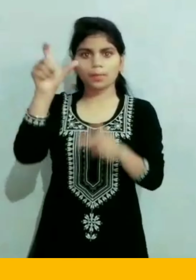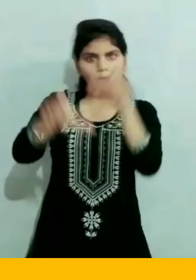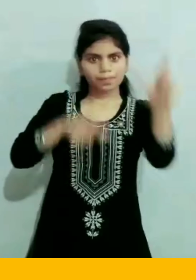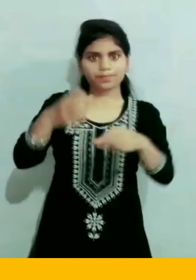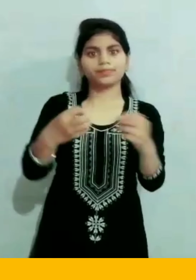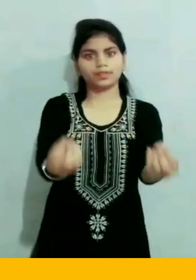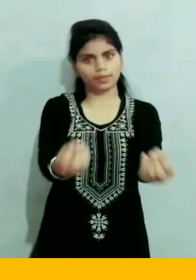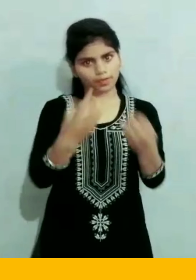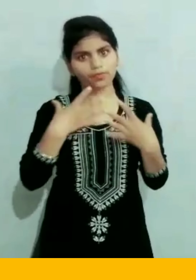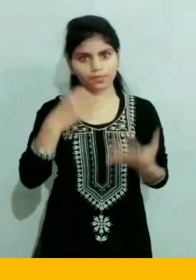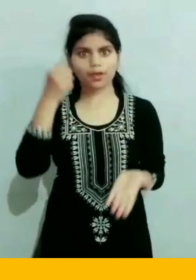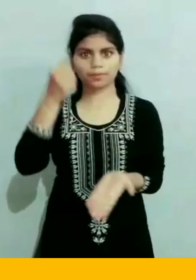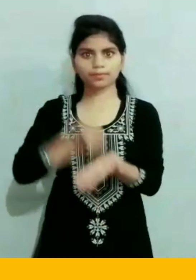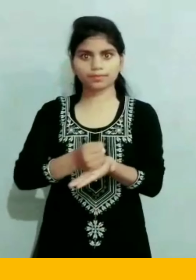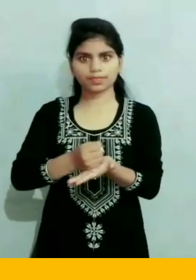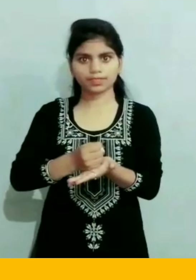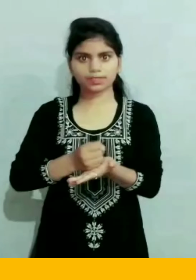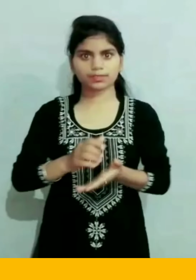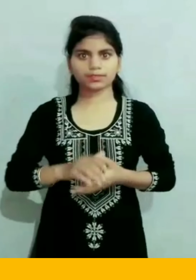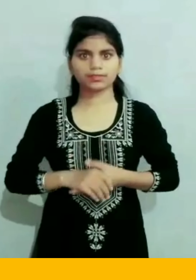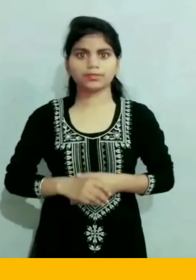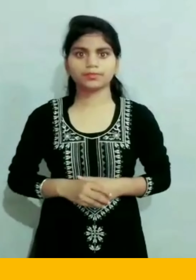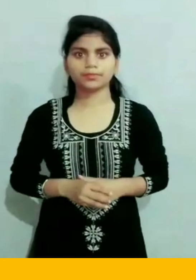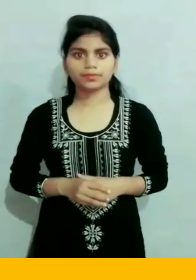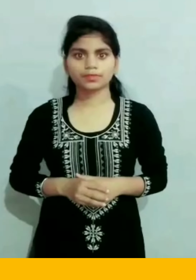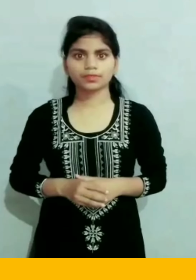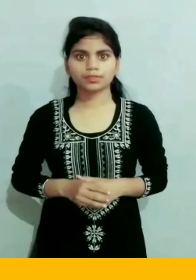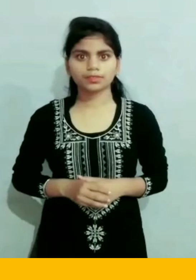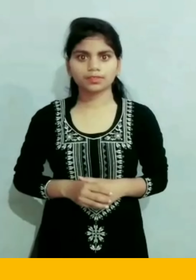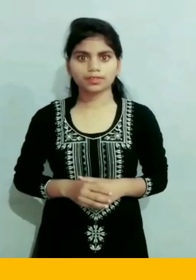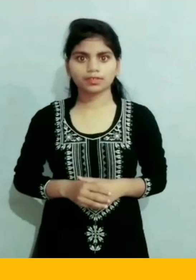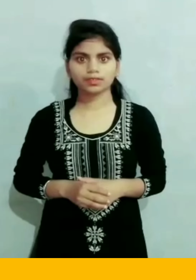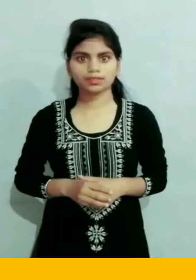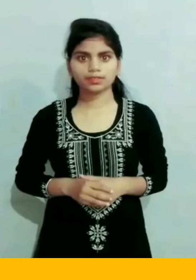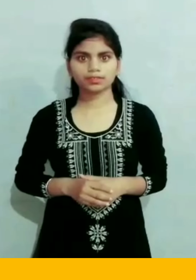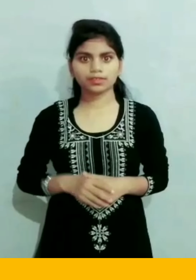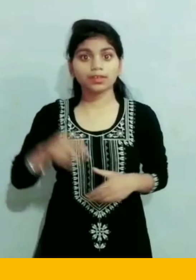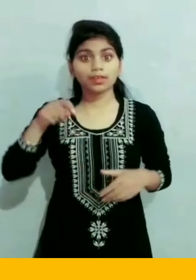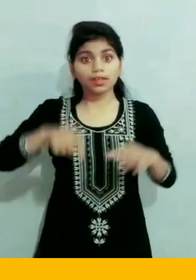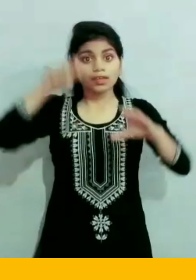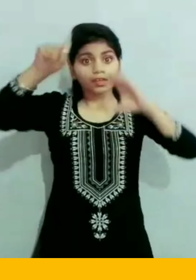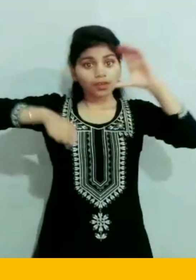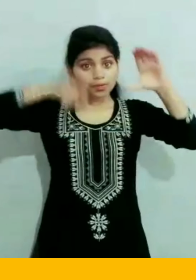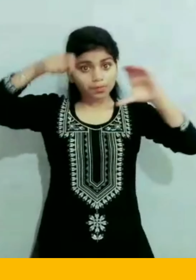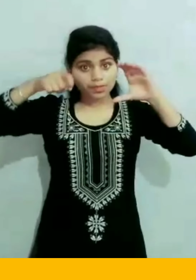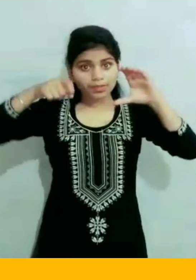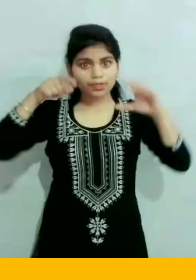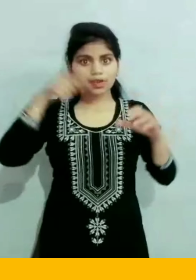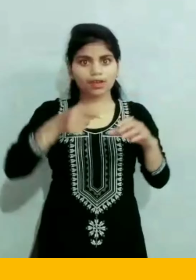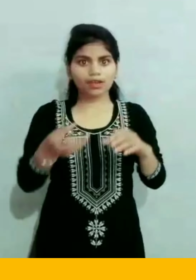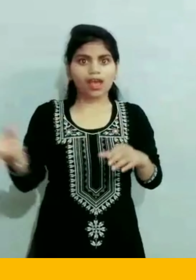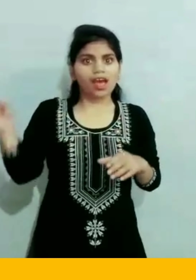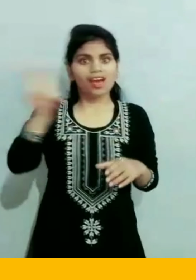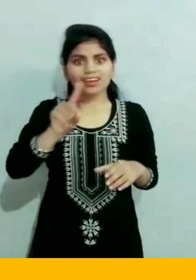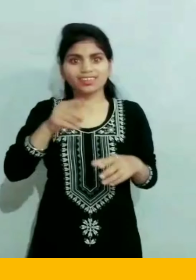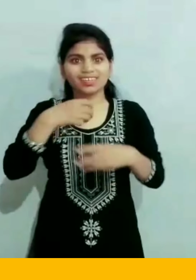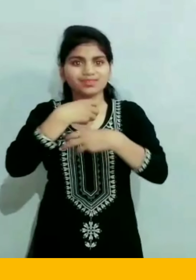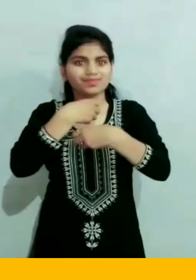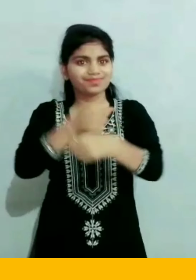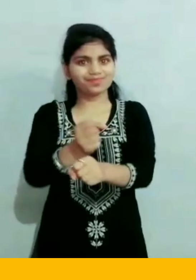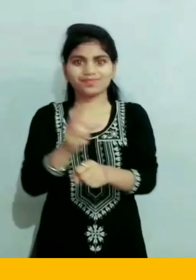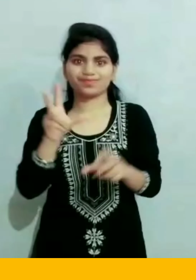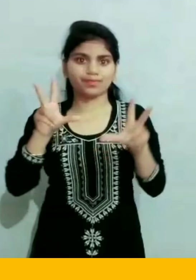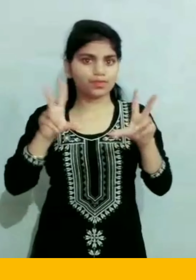be brought to our notice for its acknowledgement in future editions. No part of this